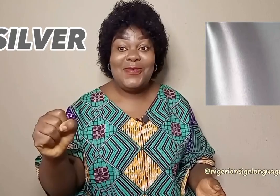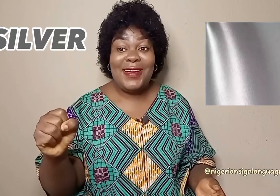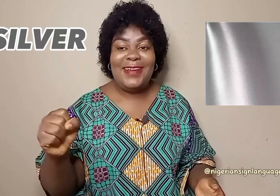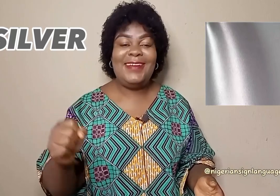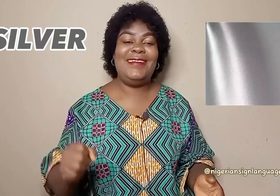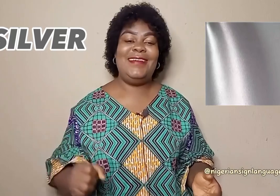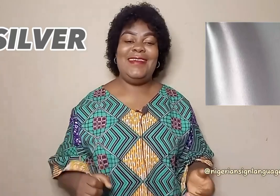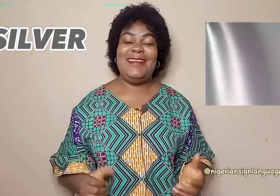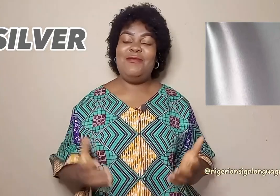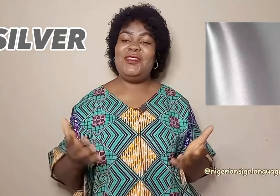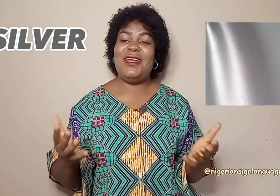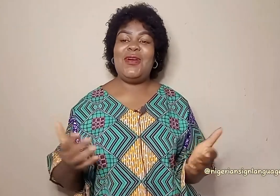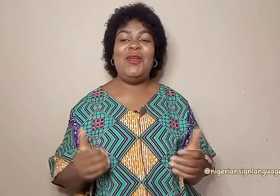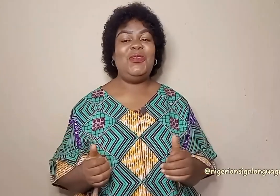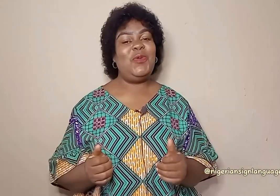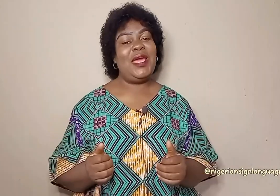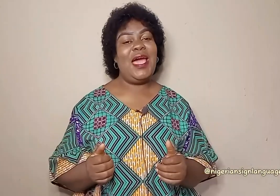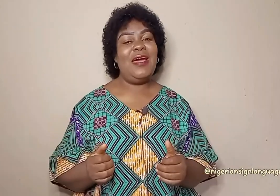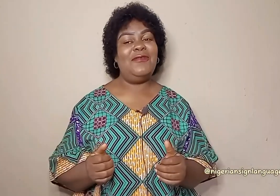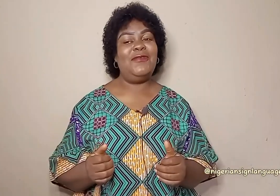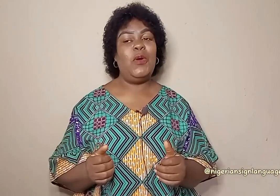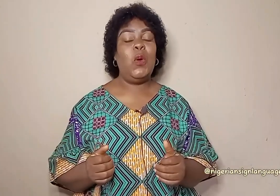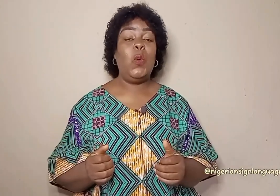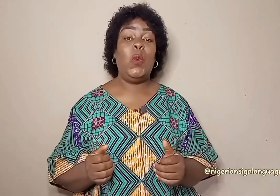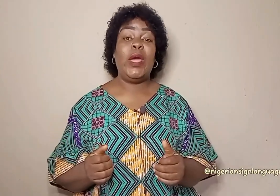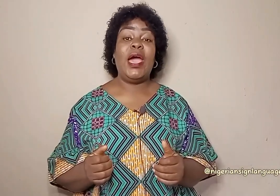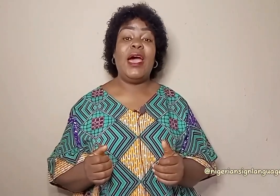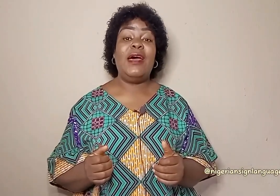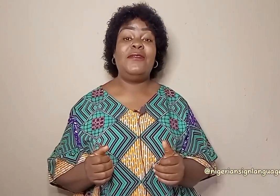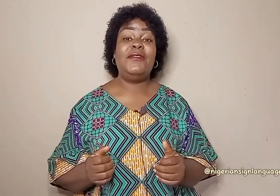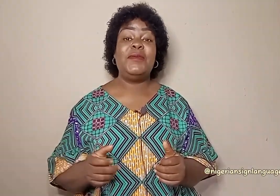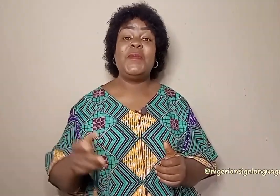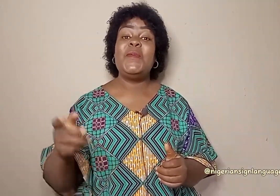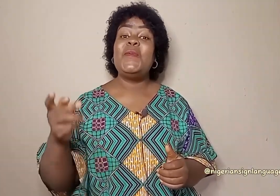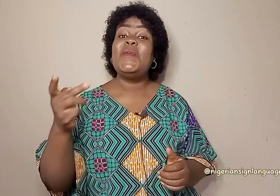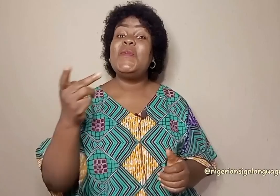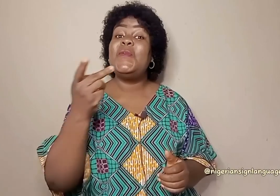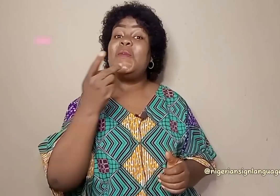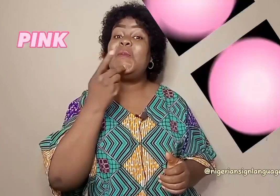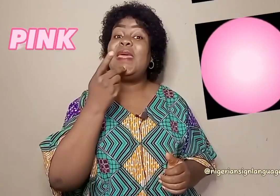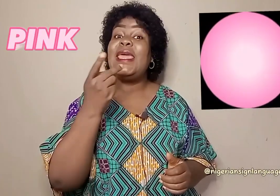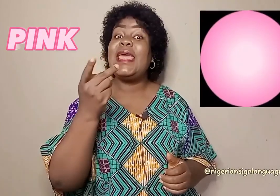Silver. Then which other color do we have? We have pink,